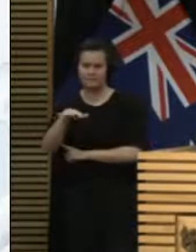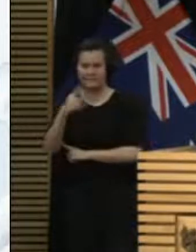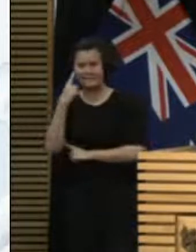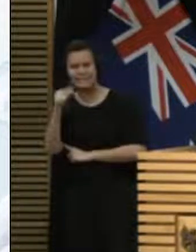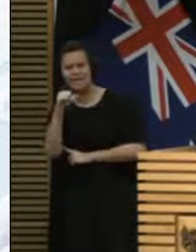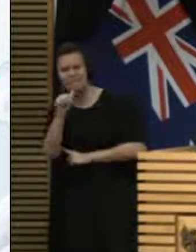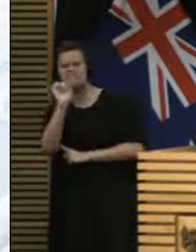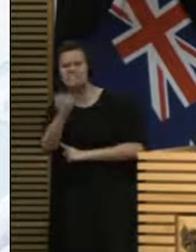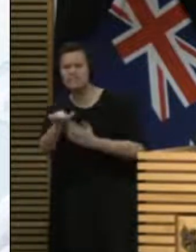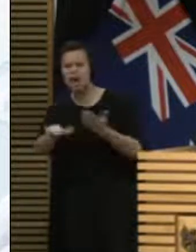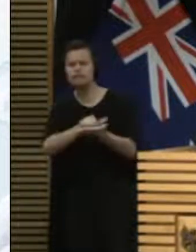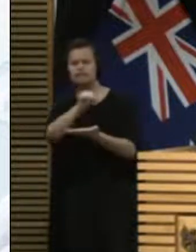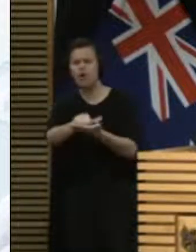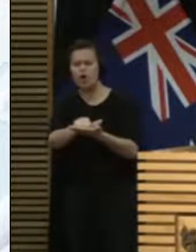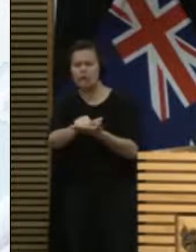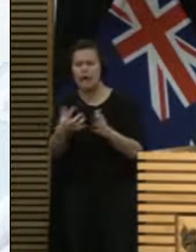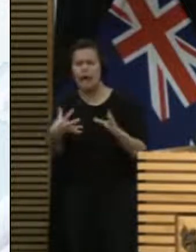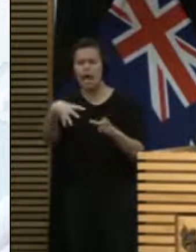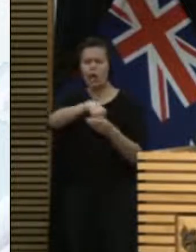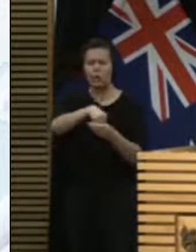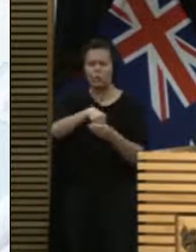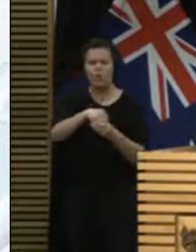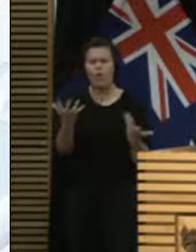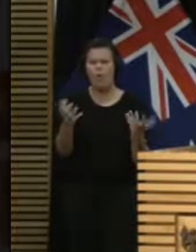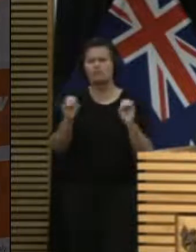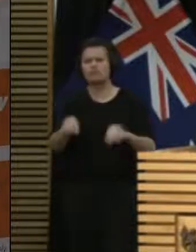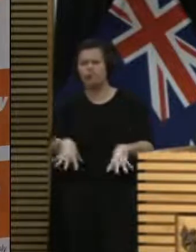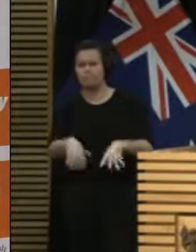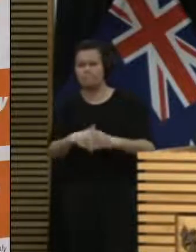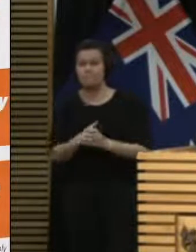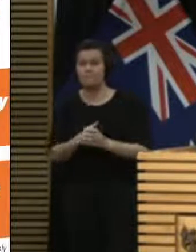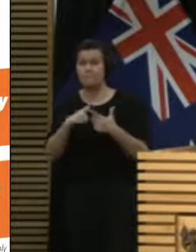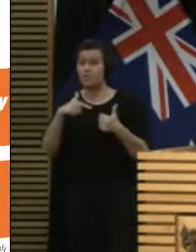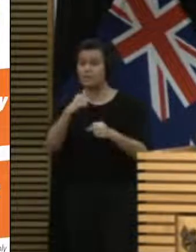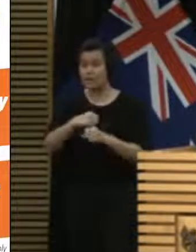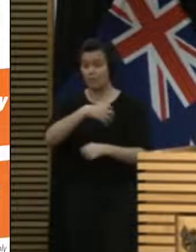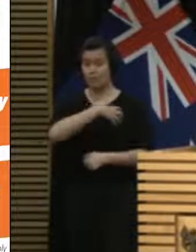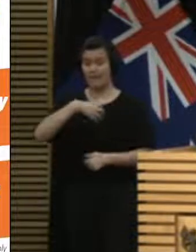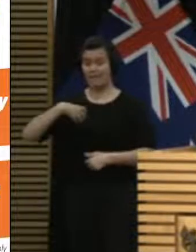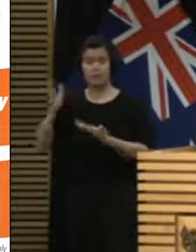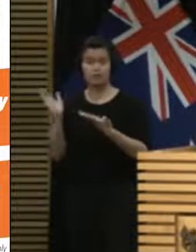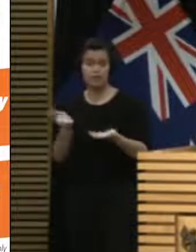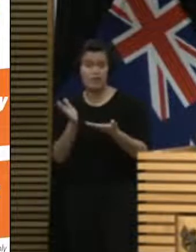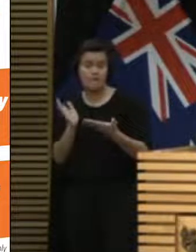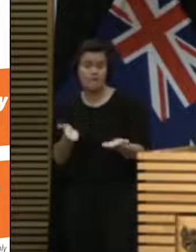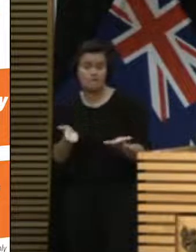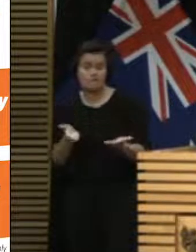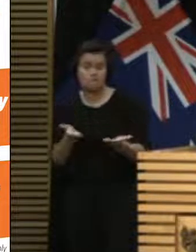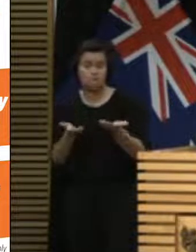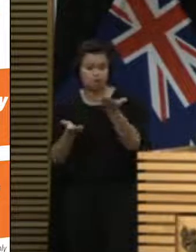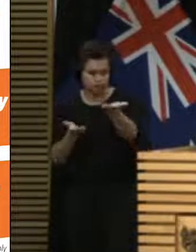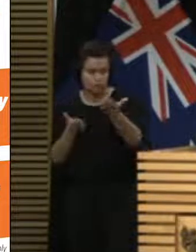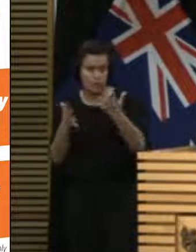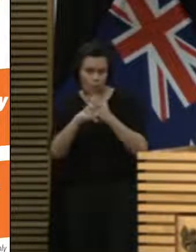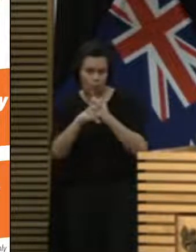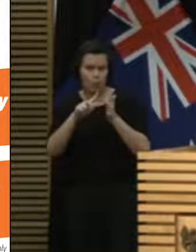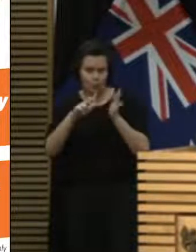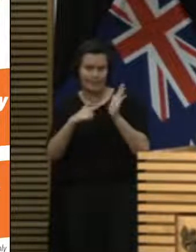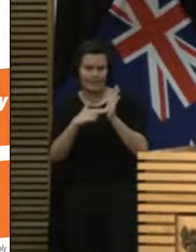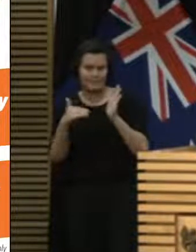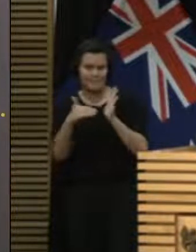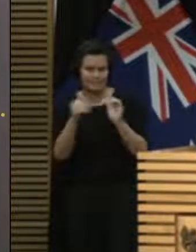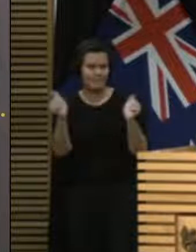areas within vaccine mandates. This could include some of those sorts of government services that you've identified, and obviously there's a